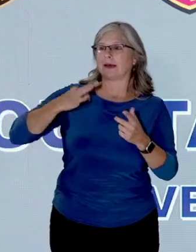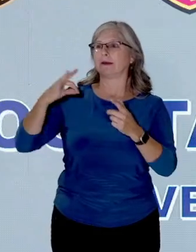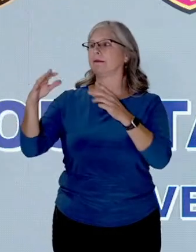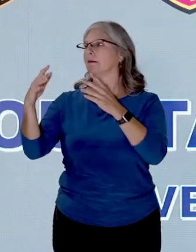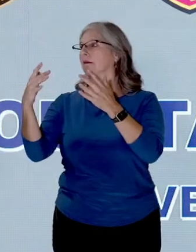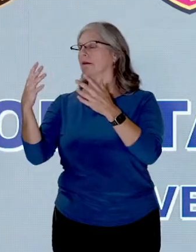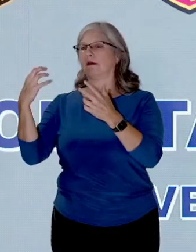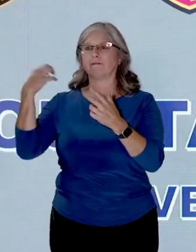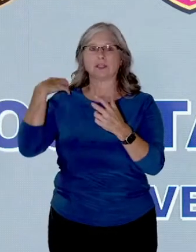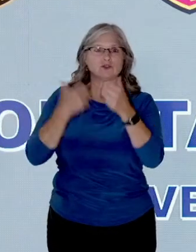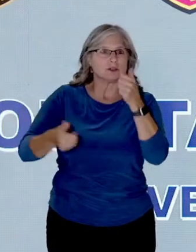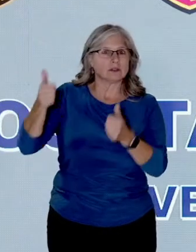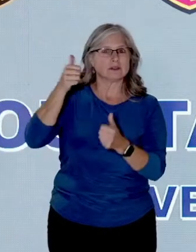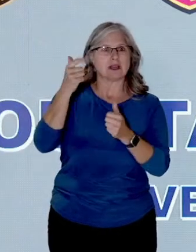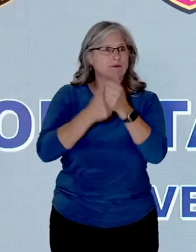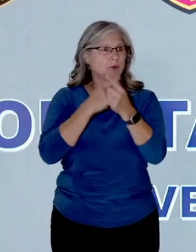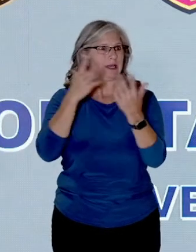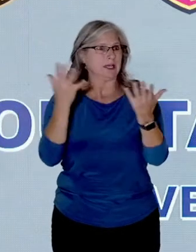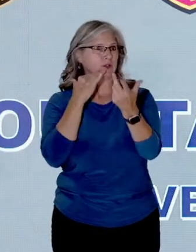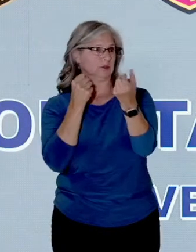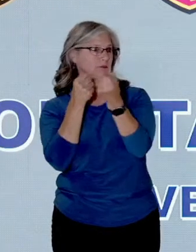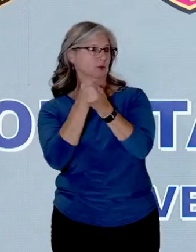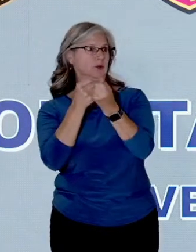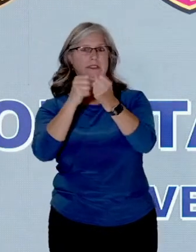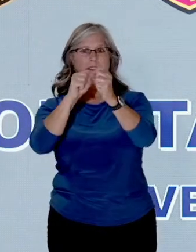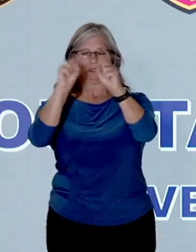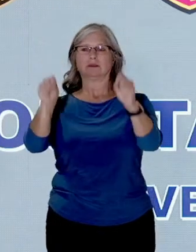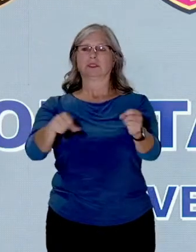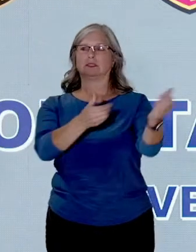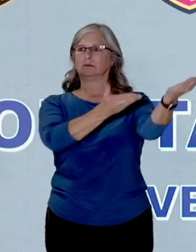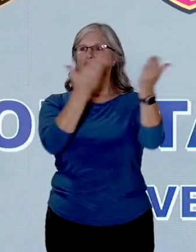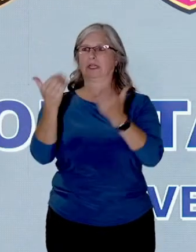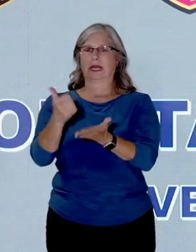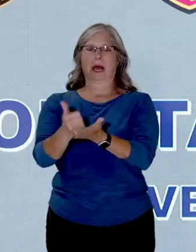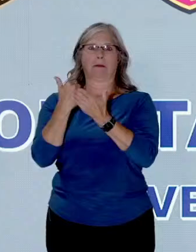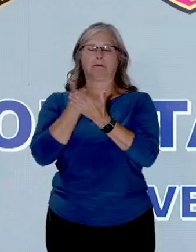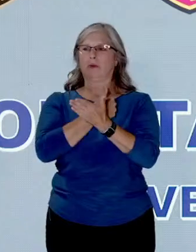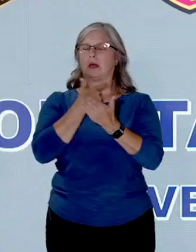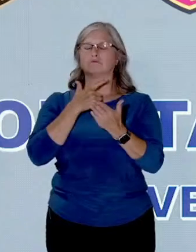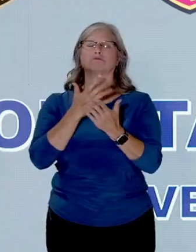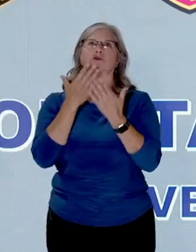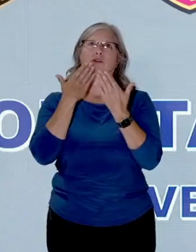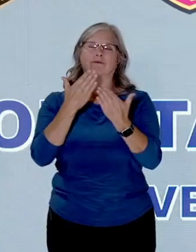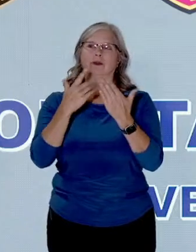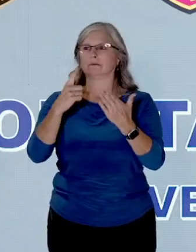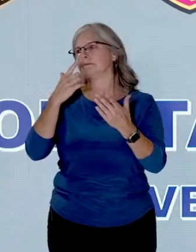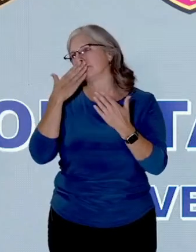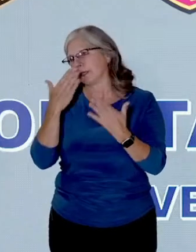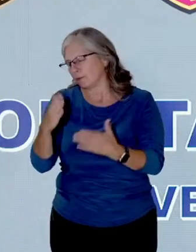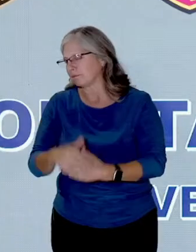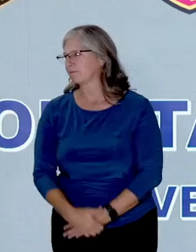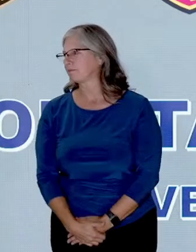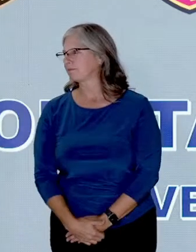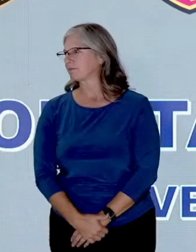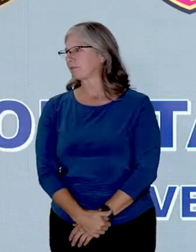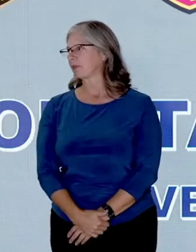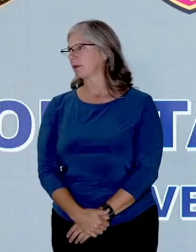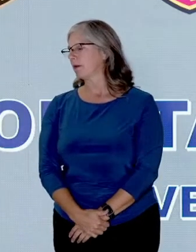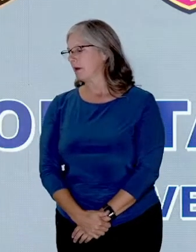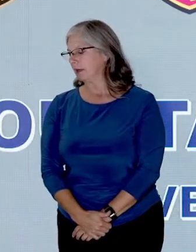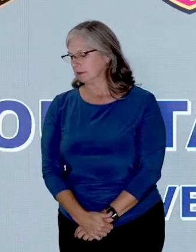everybody that was here to support the system is bringing resolve to the fire. So for that, I am grateful. and want to say thank you.